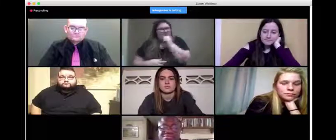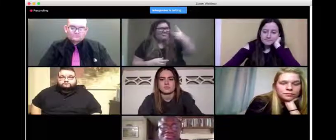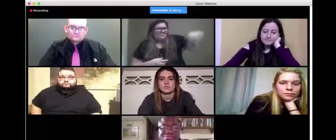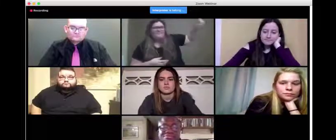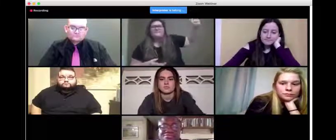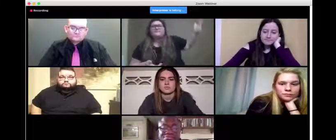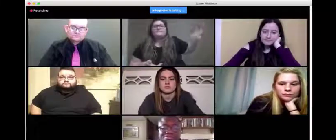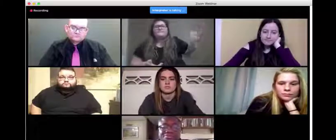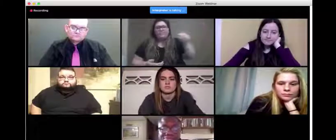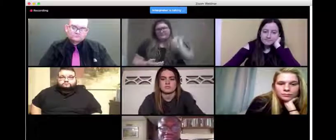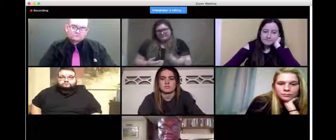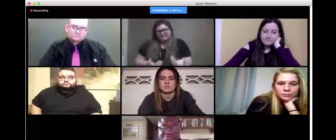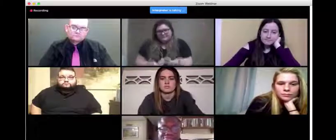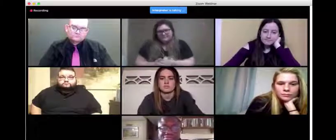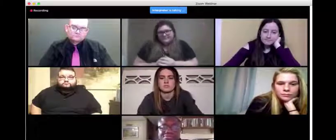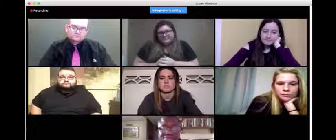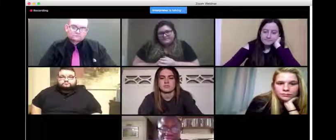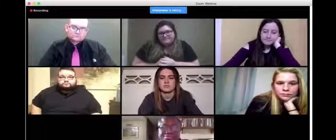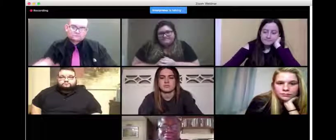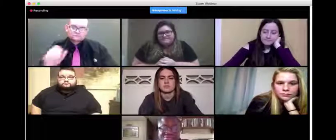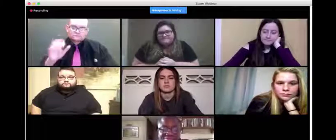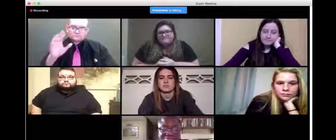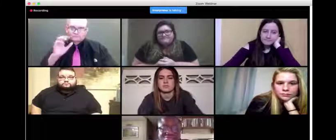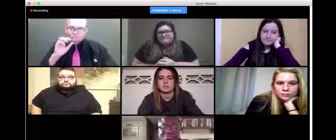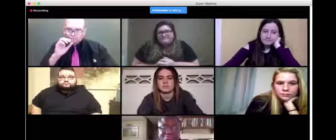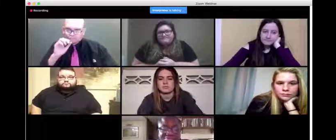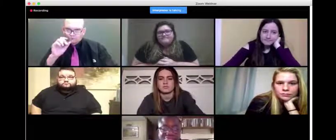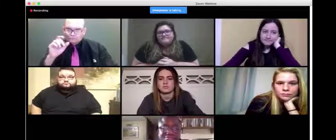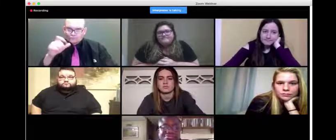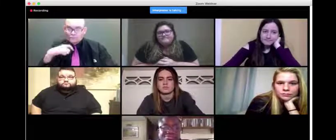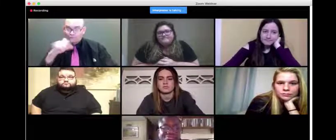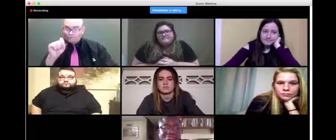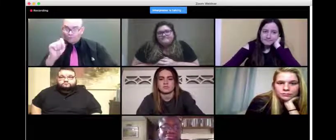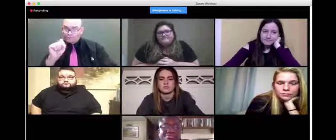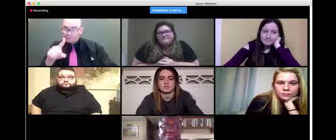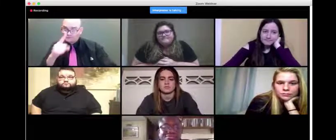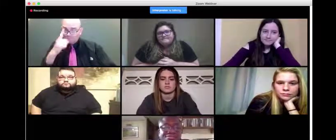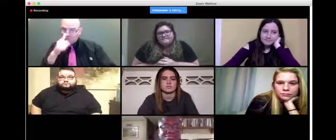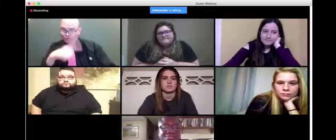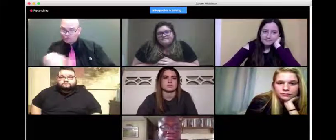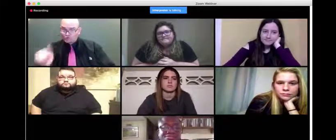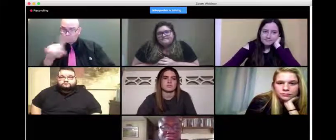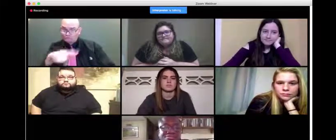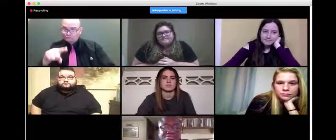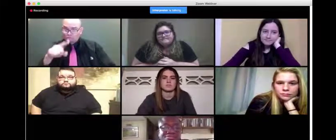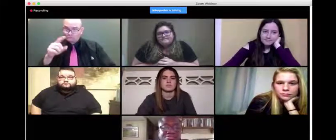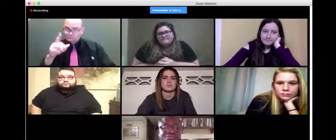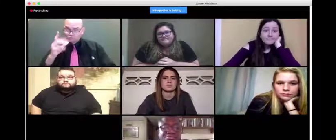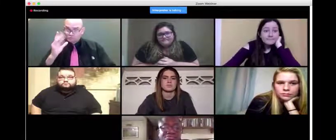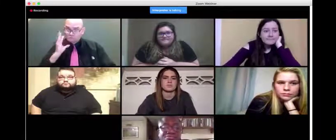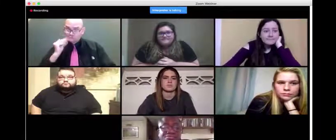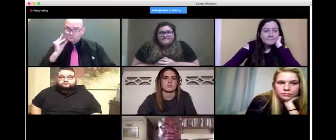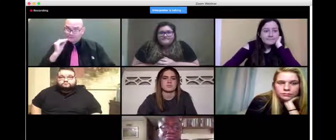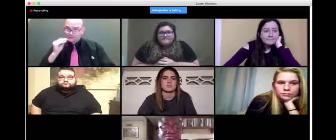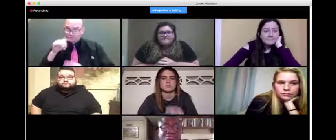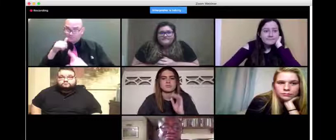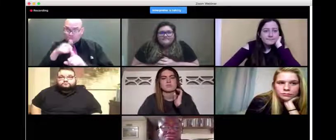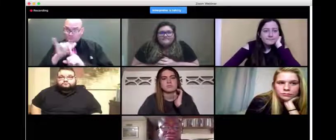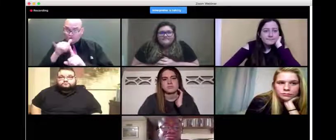Now, I have a question for all of you. Do you experience bullying through social media?